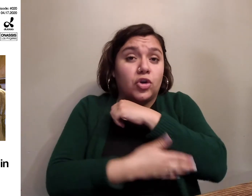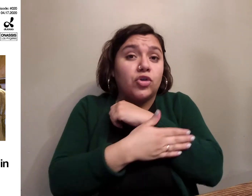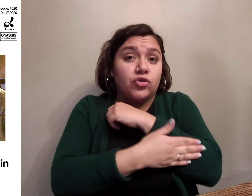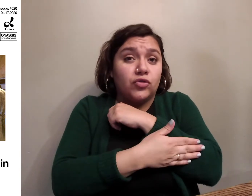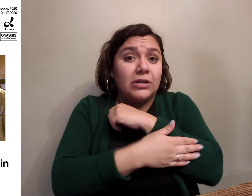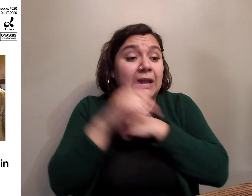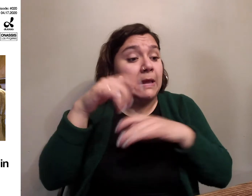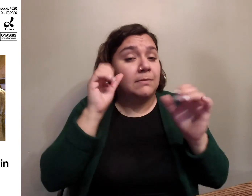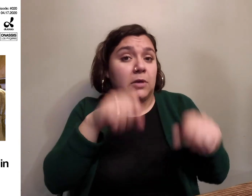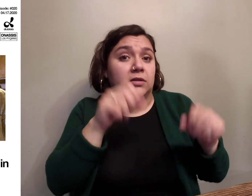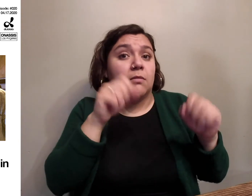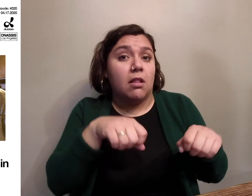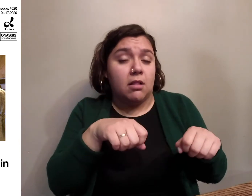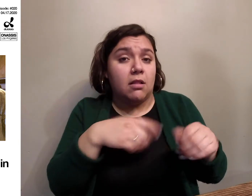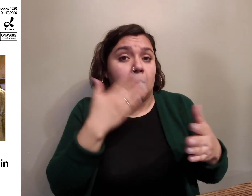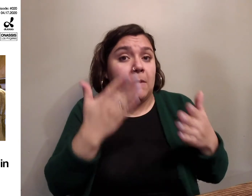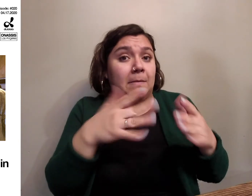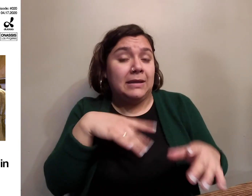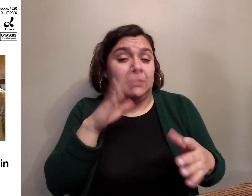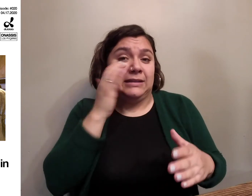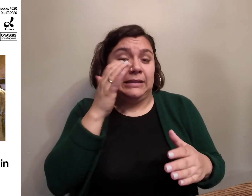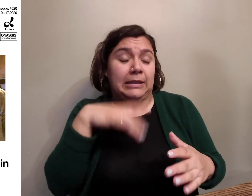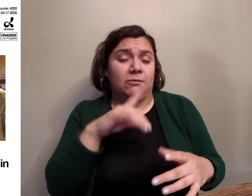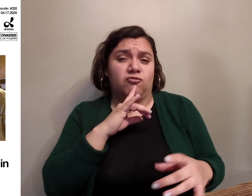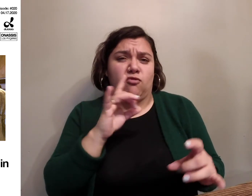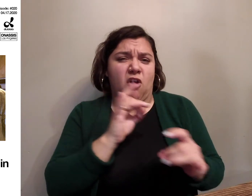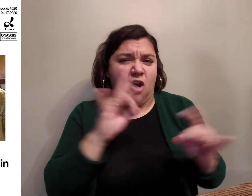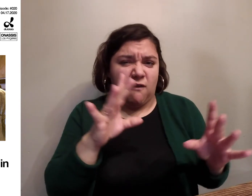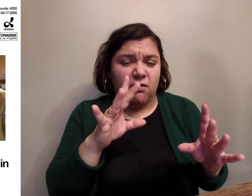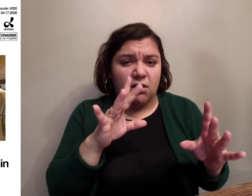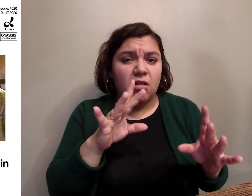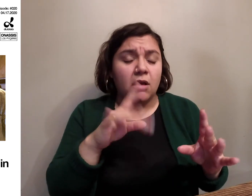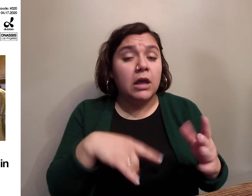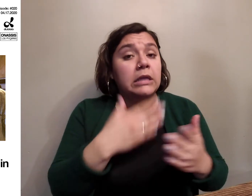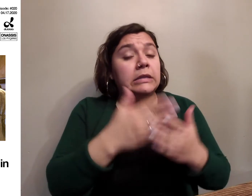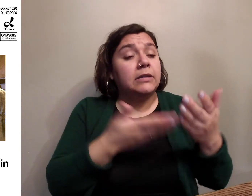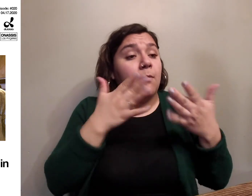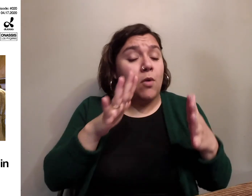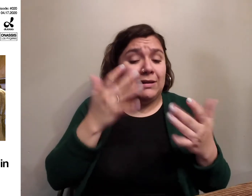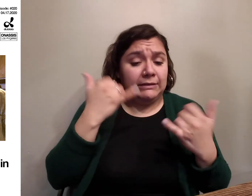seems incredibly cruel, in some ways, it's incredibly humane.